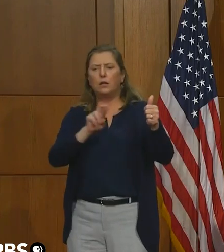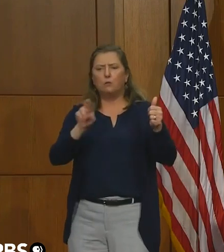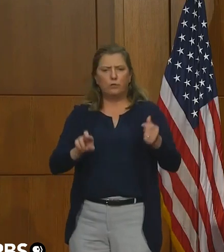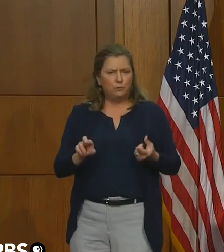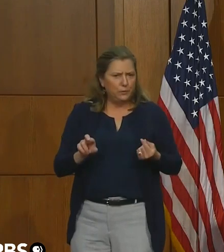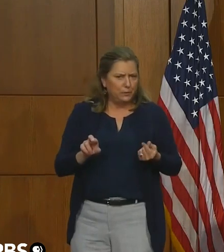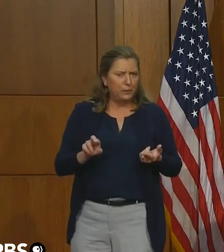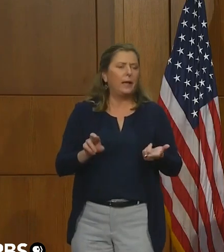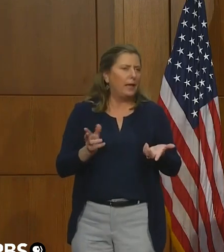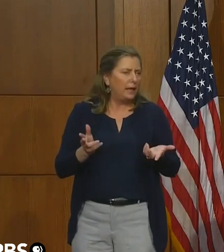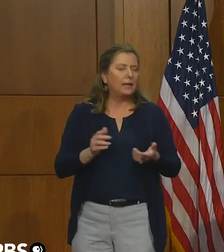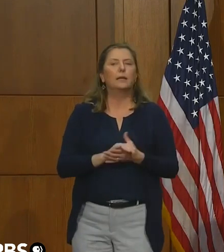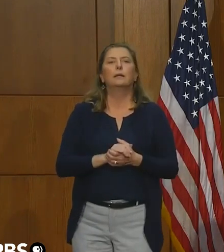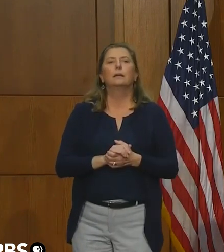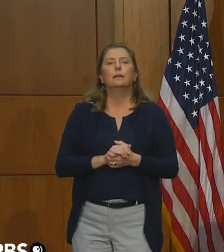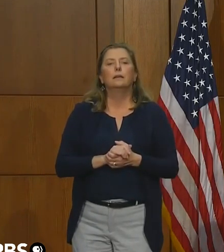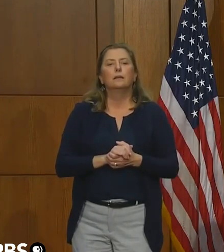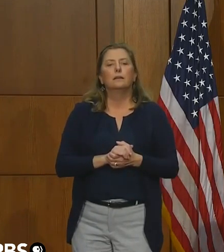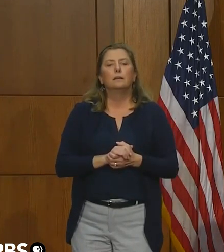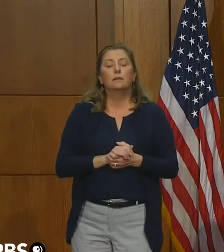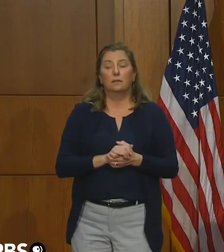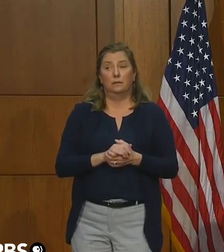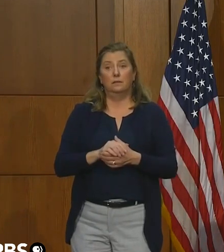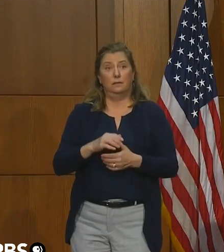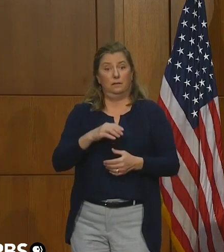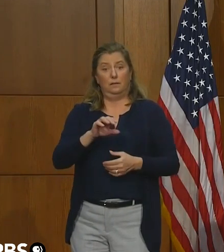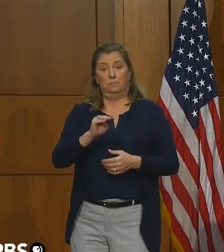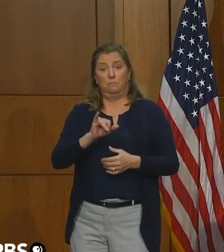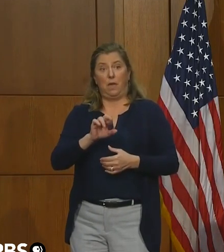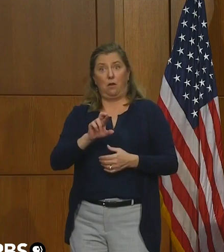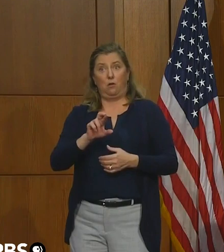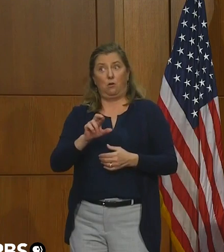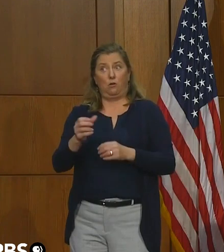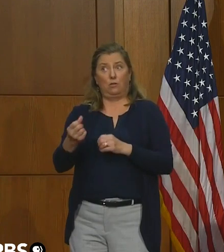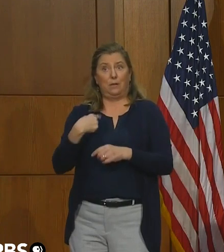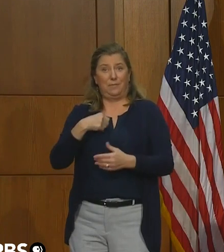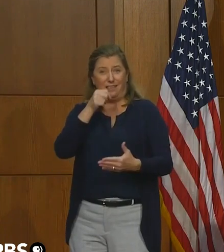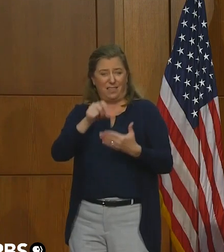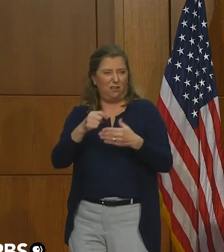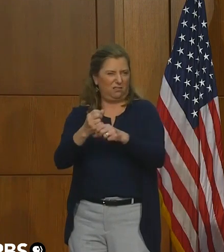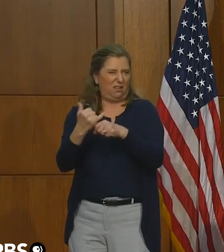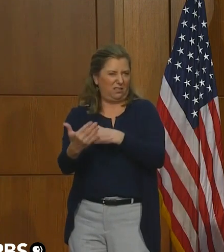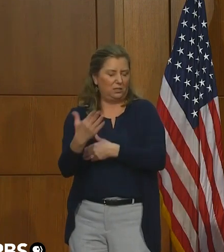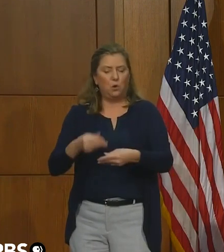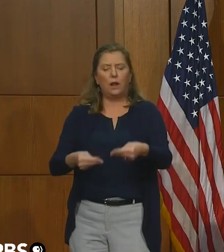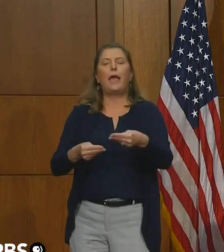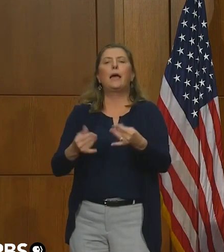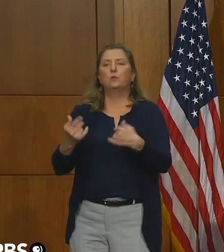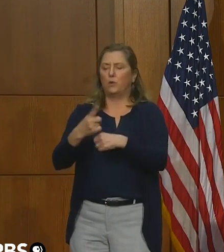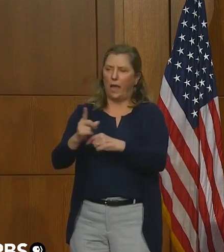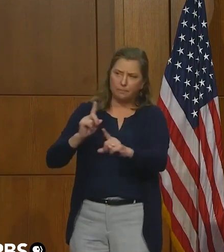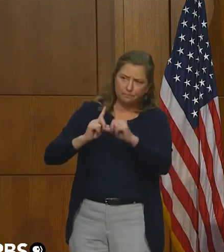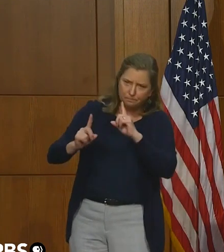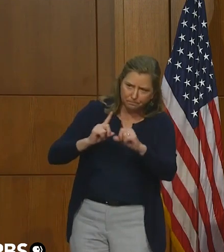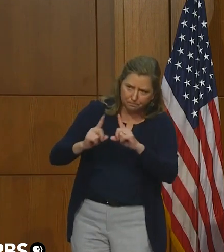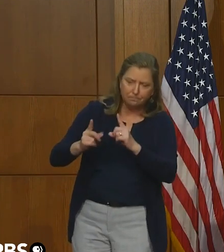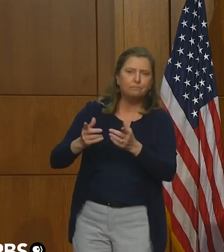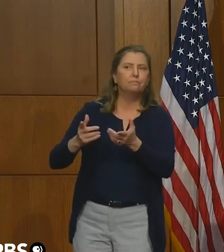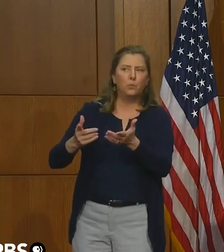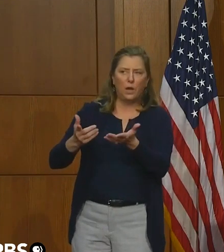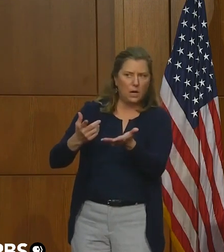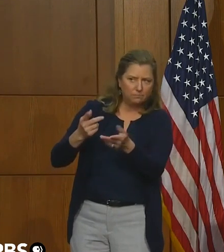Richmond? I received a letter from the mayor this morning. We have been in communication today. We are working through